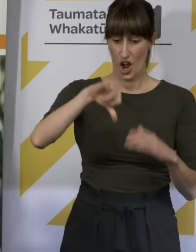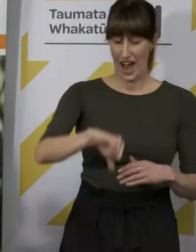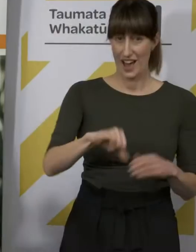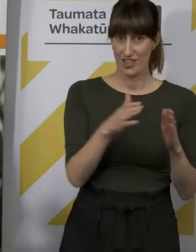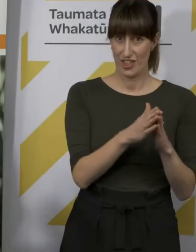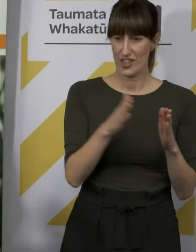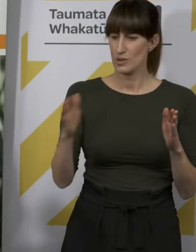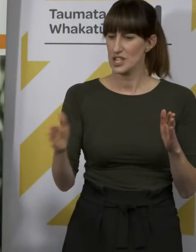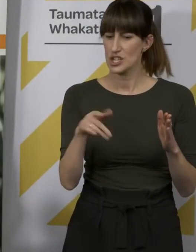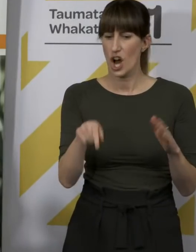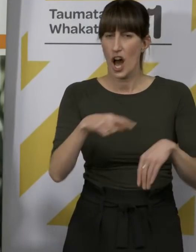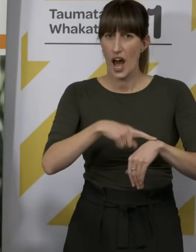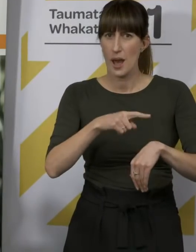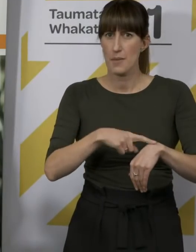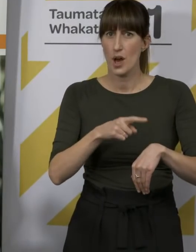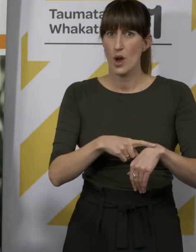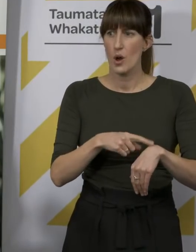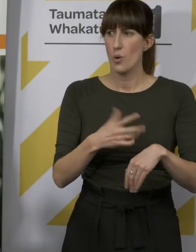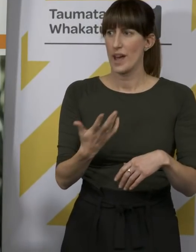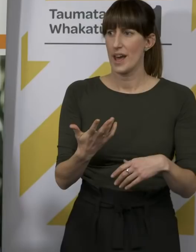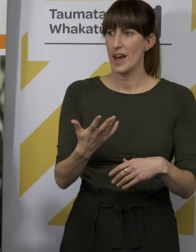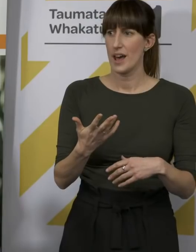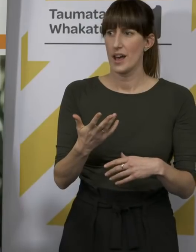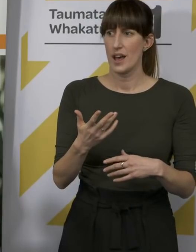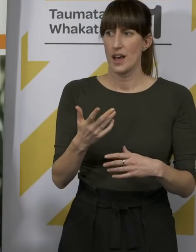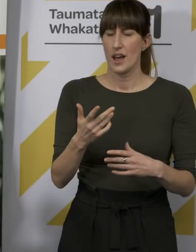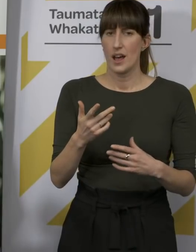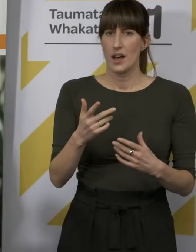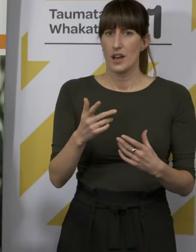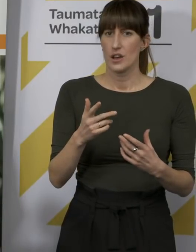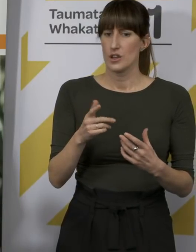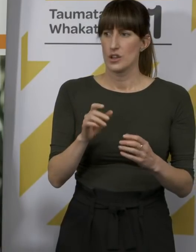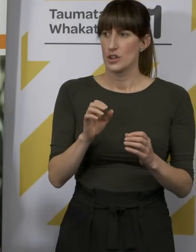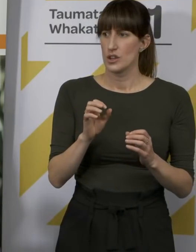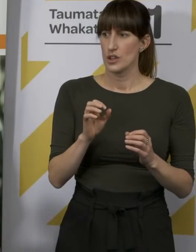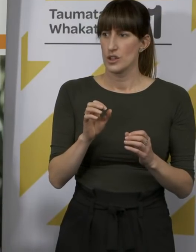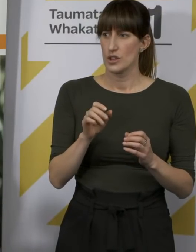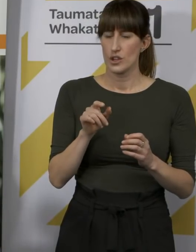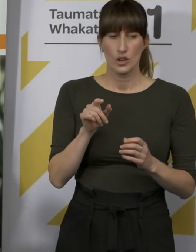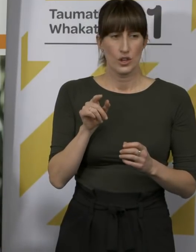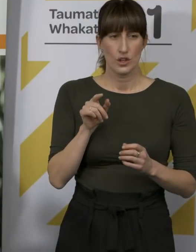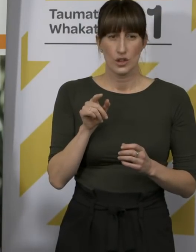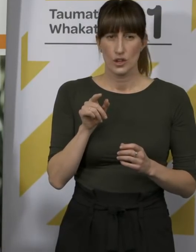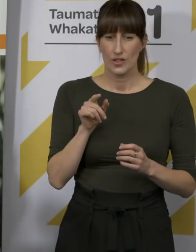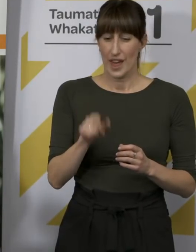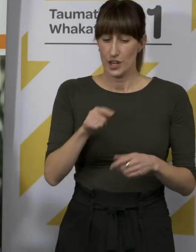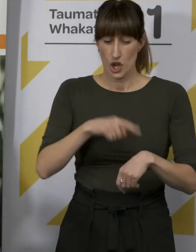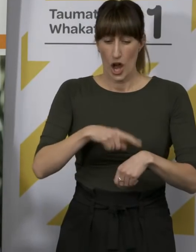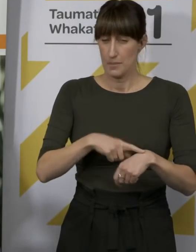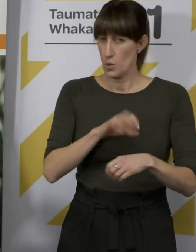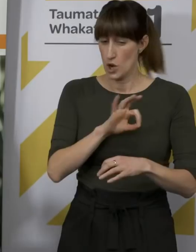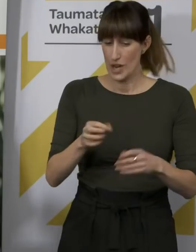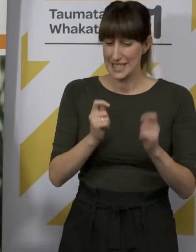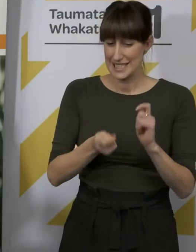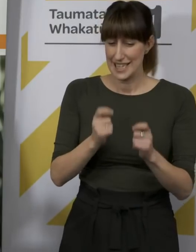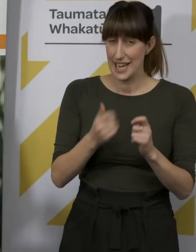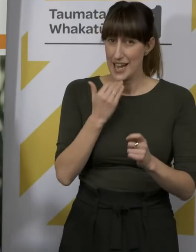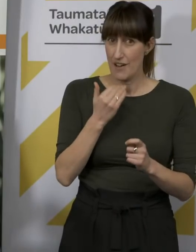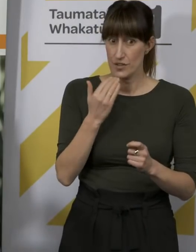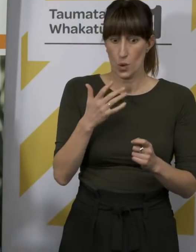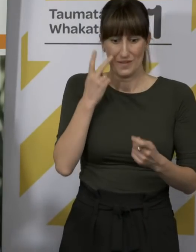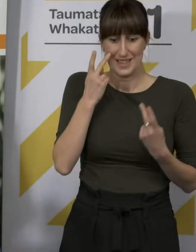to overseas? And I know you'll point to increased numbers and COVID hotspots, but is it also because you weren't testing enough?